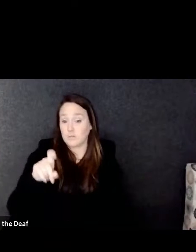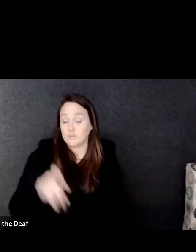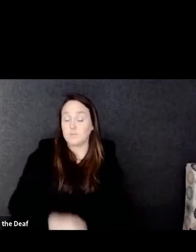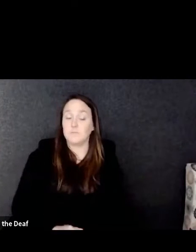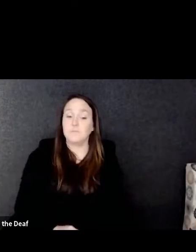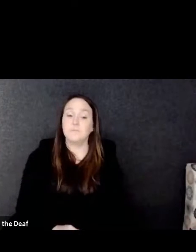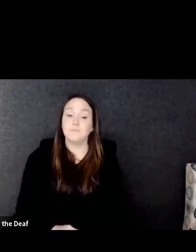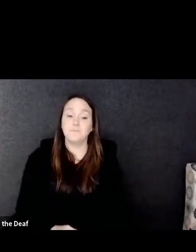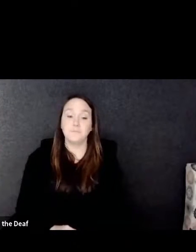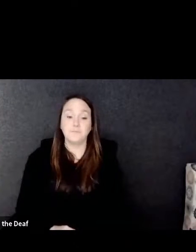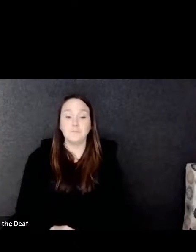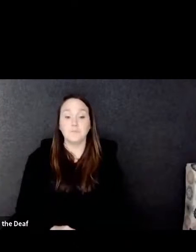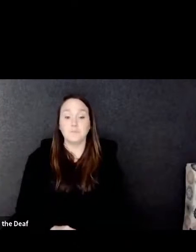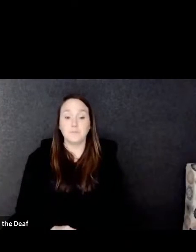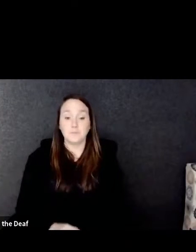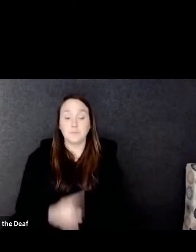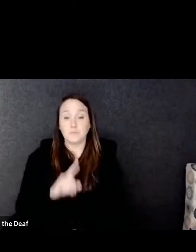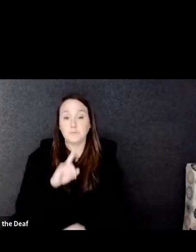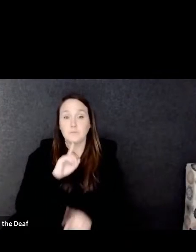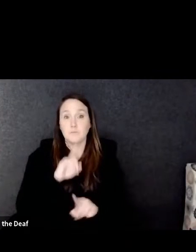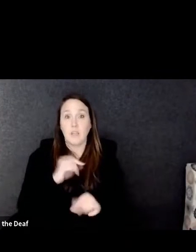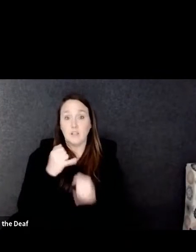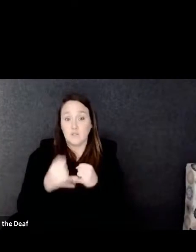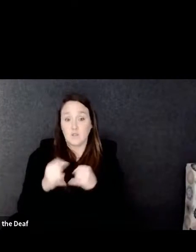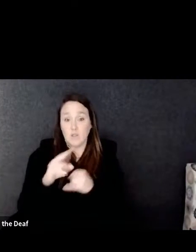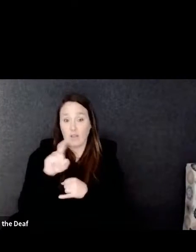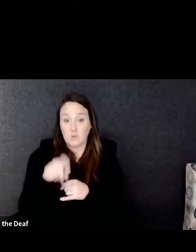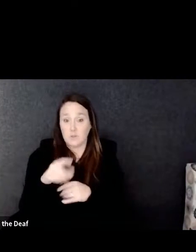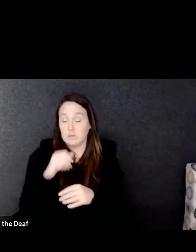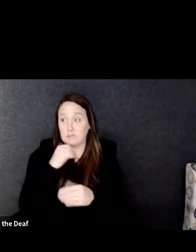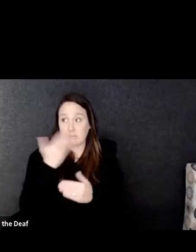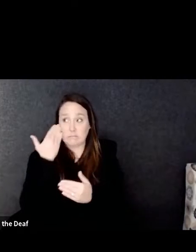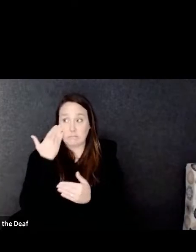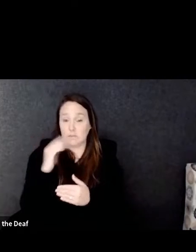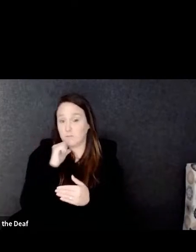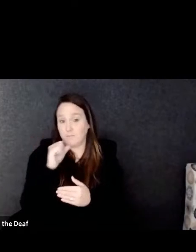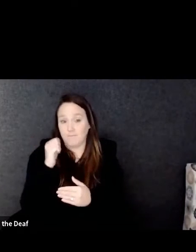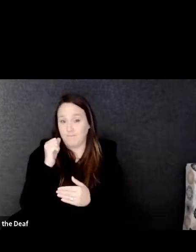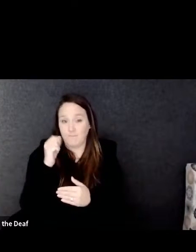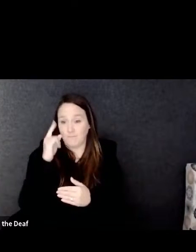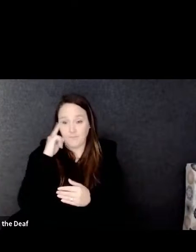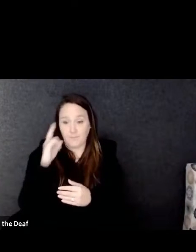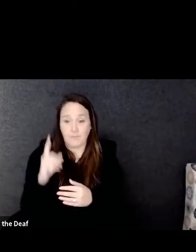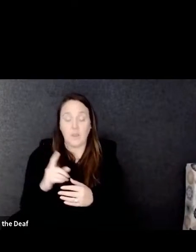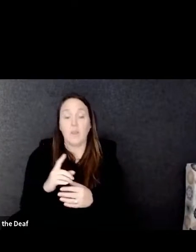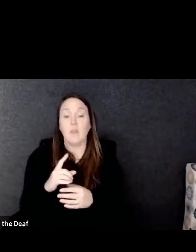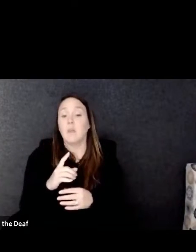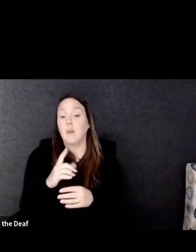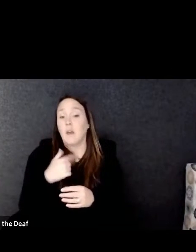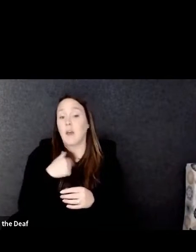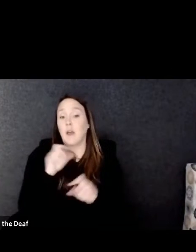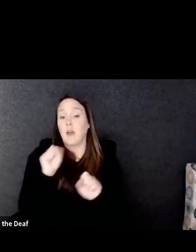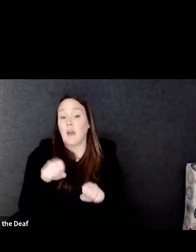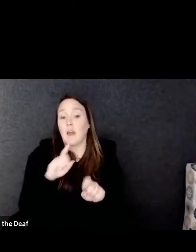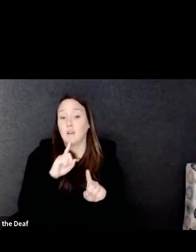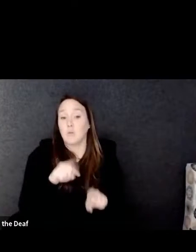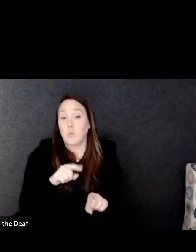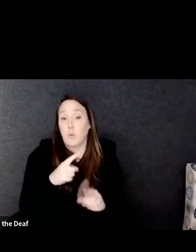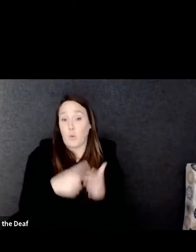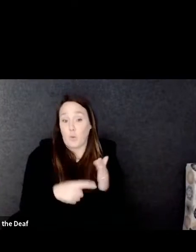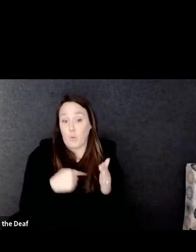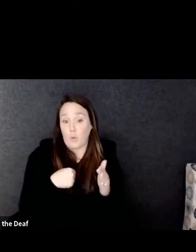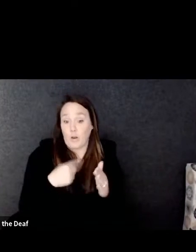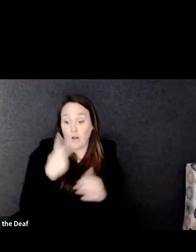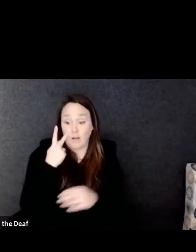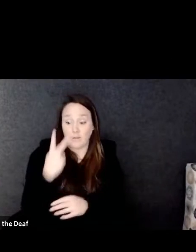Well, to answer your last question, not to our knowledge, and I can only anecdotally report what I observed when I